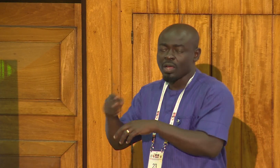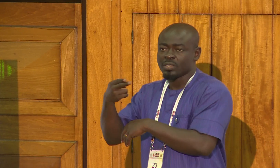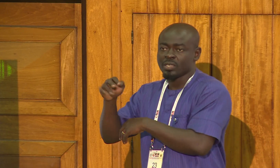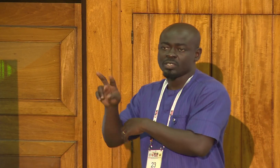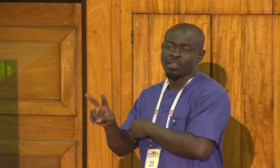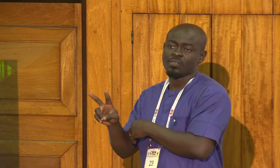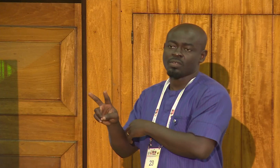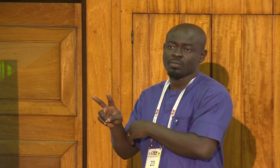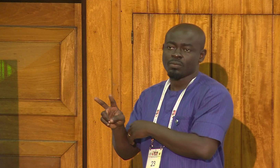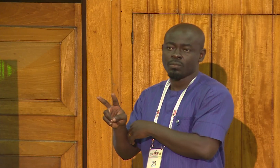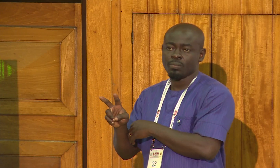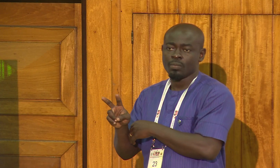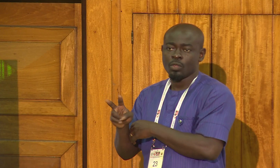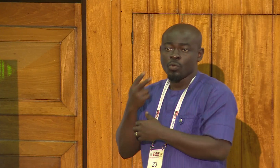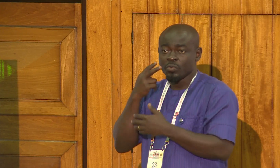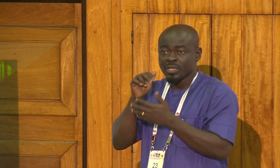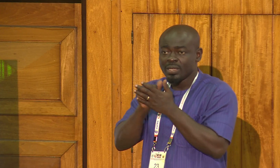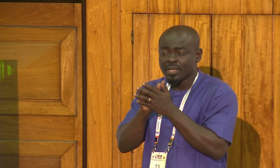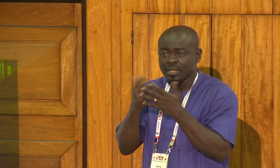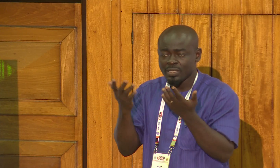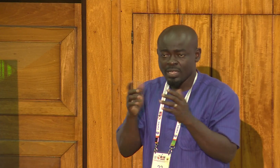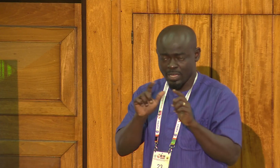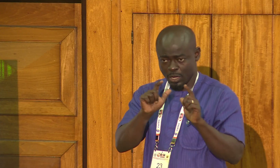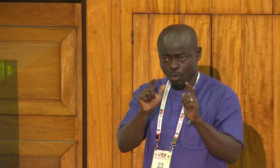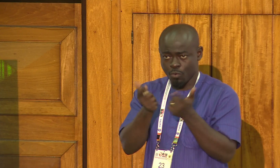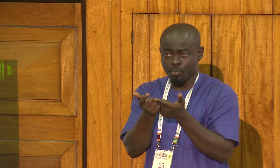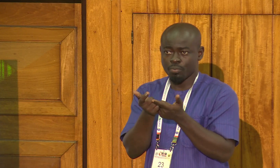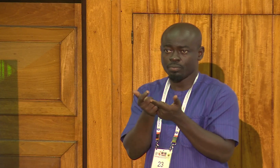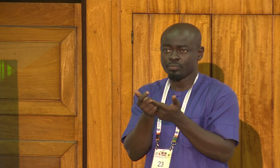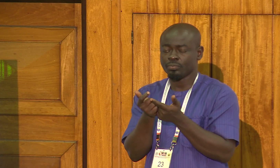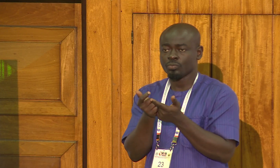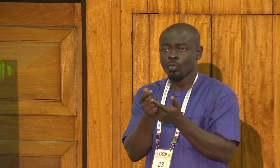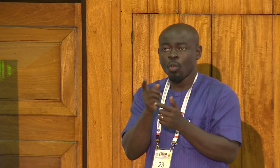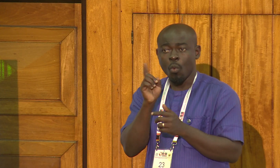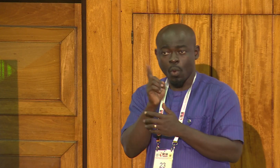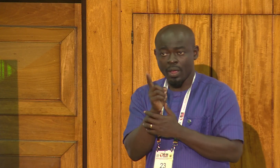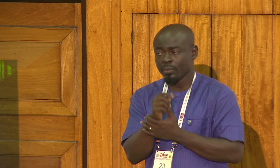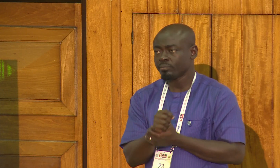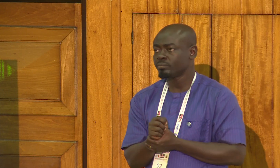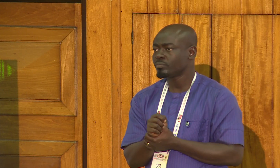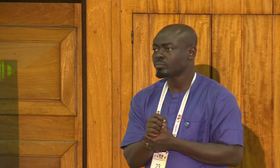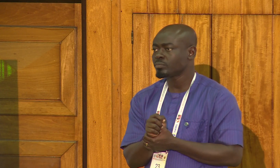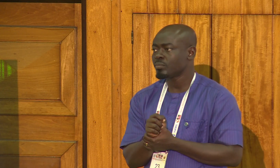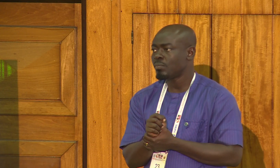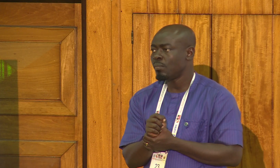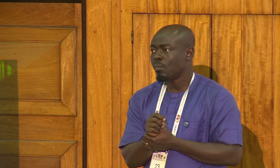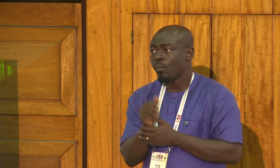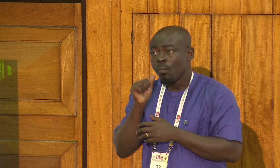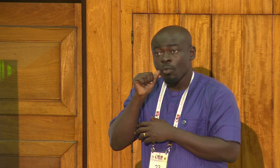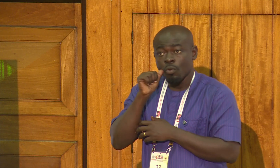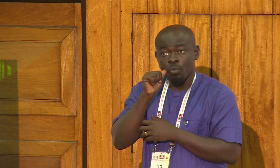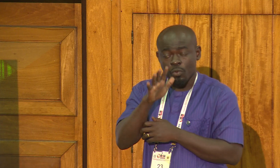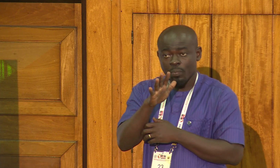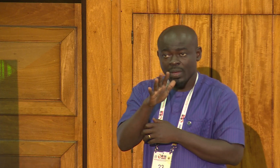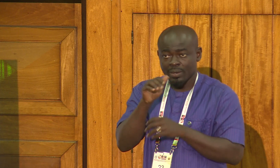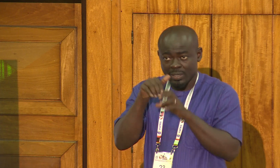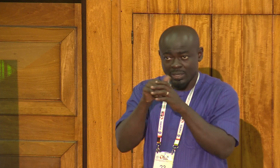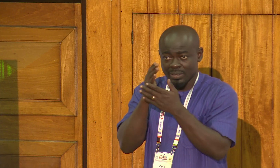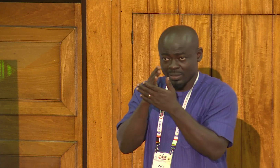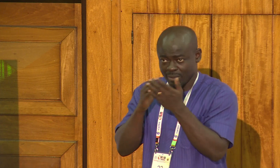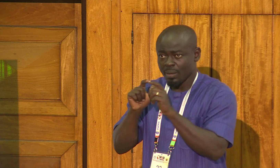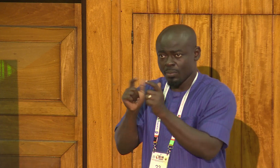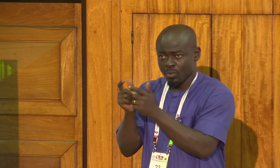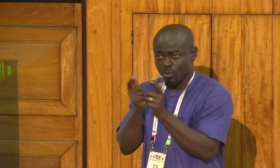cohort called the ICASA permanentes cohort, where this was described. Women and certain groups, these